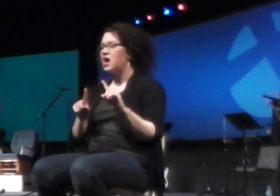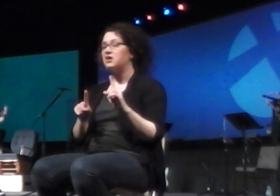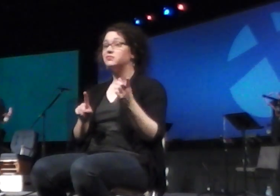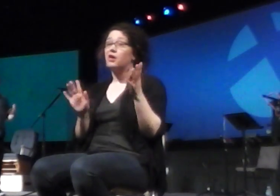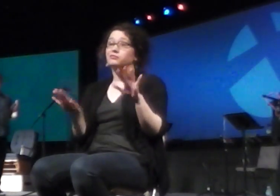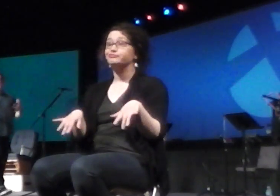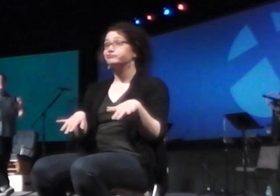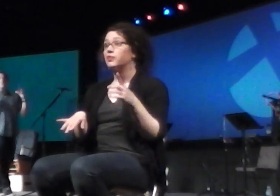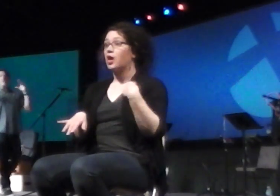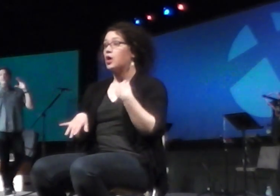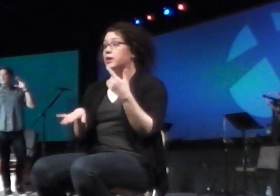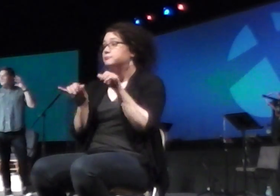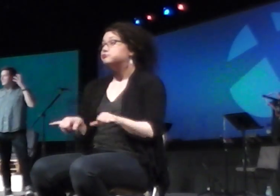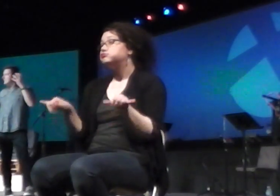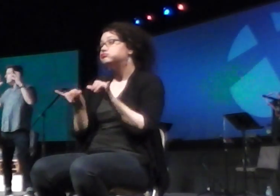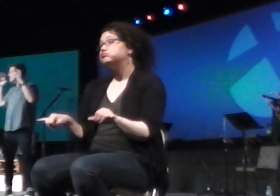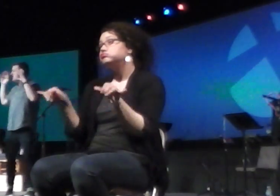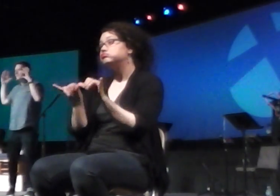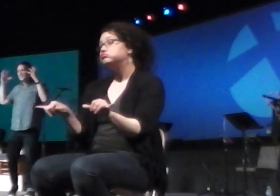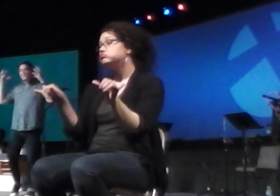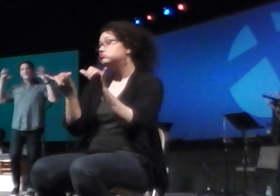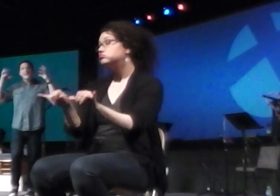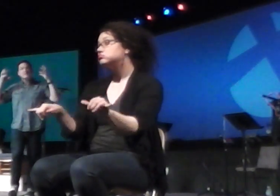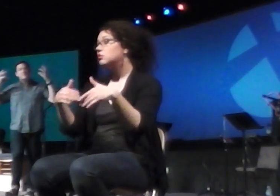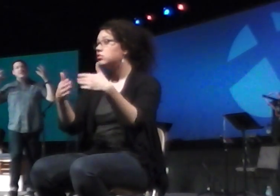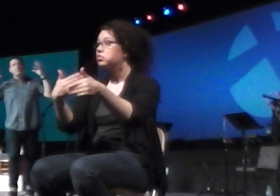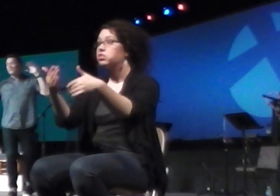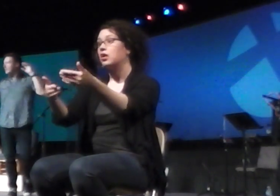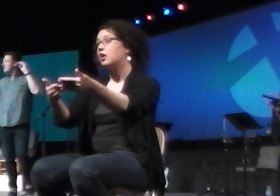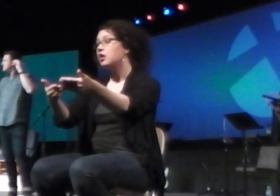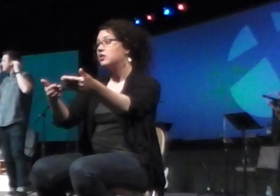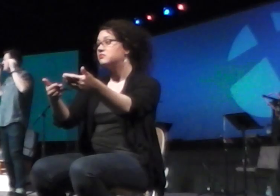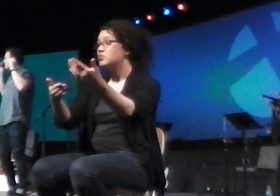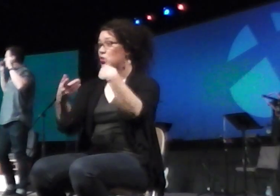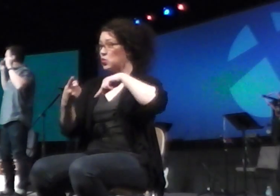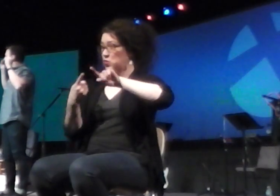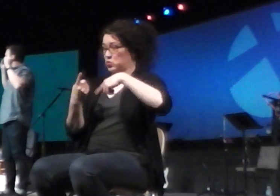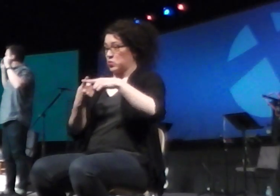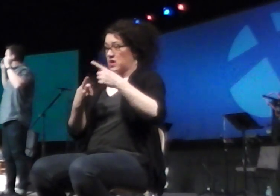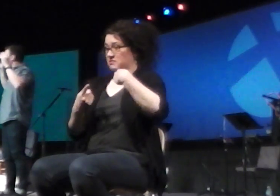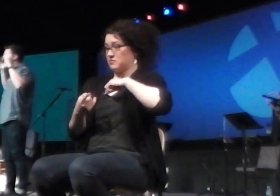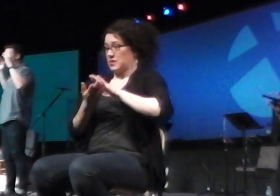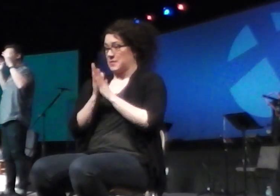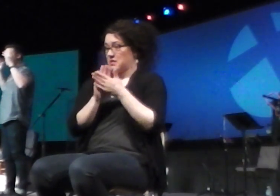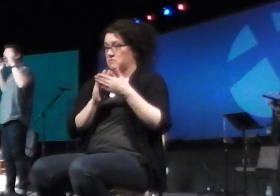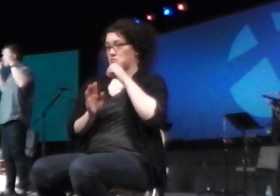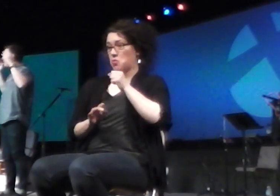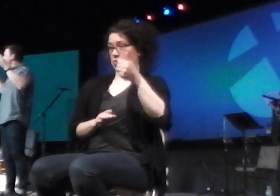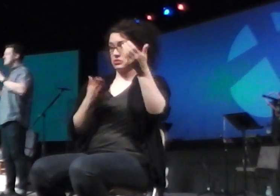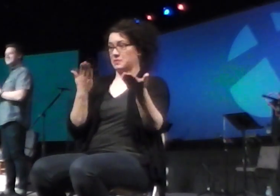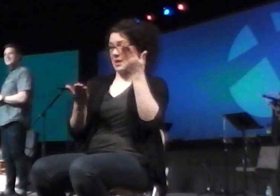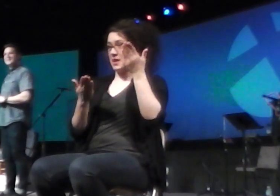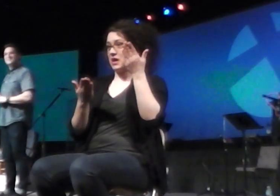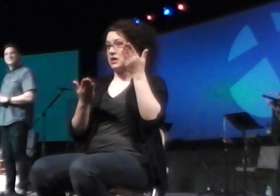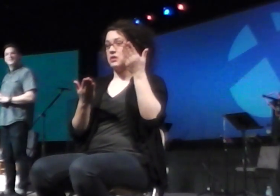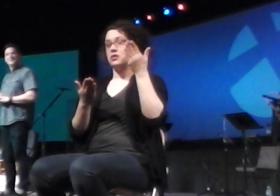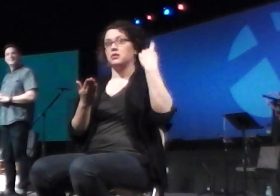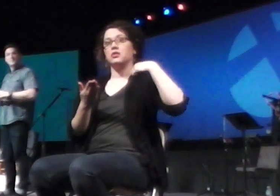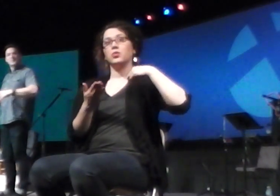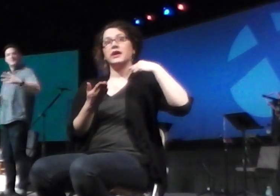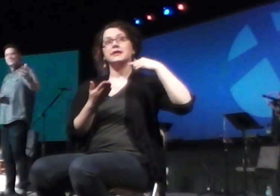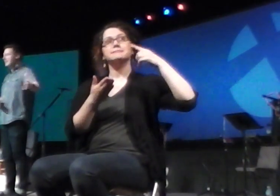is it possible that we lose the ability as we get older to hear some of how God